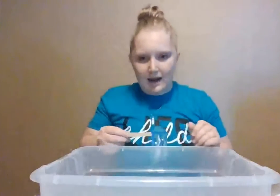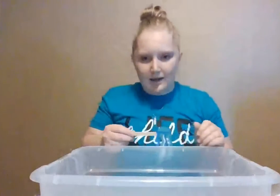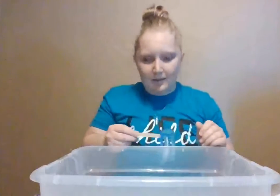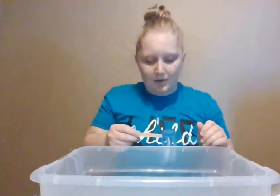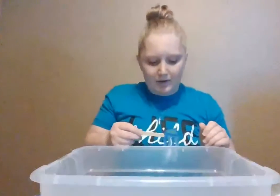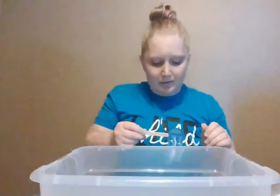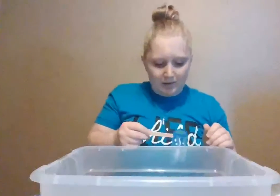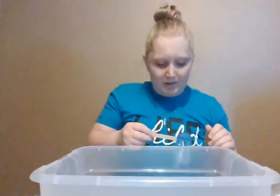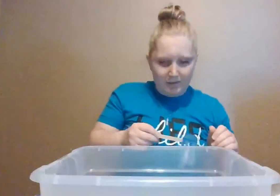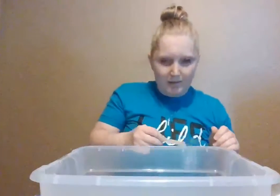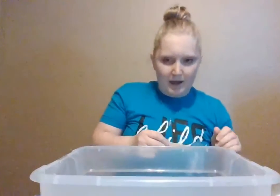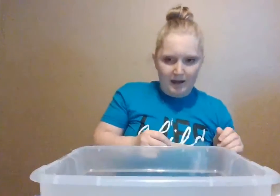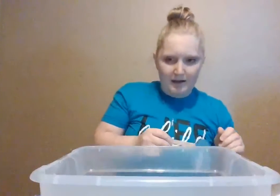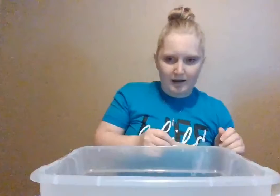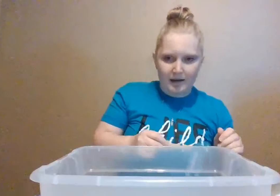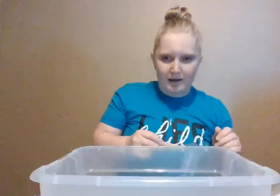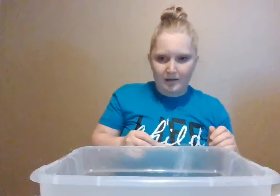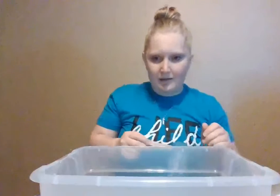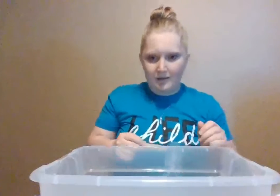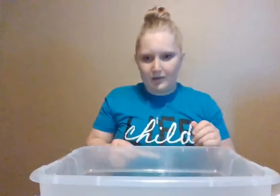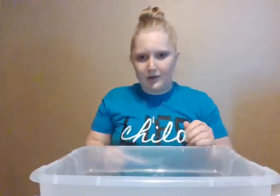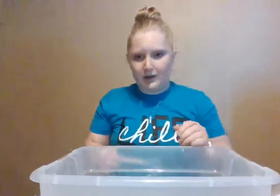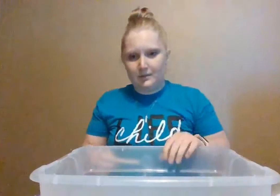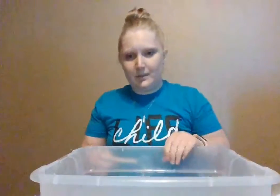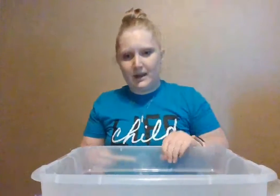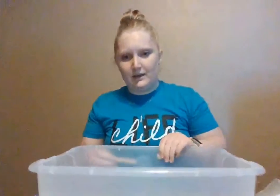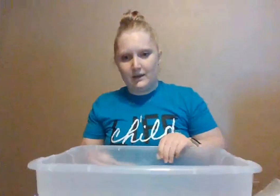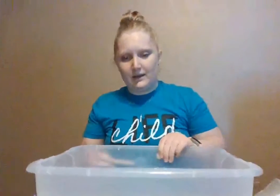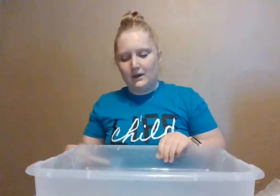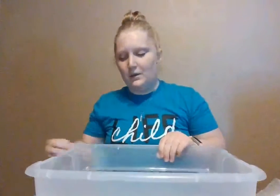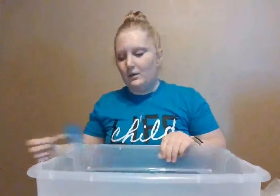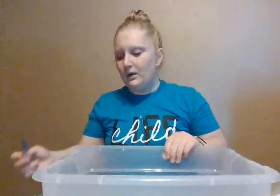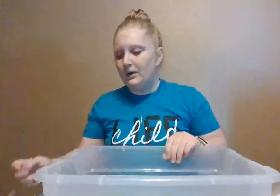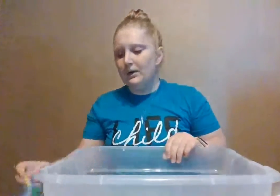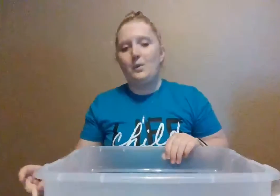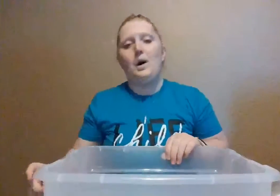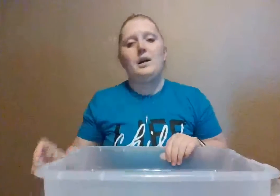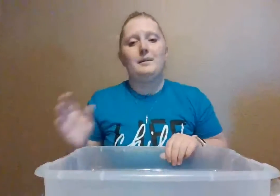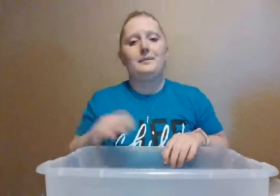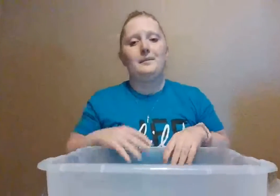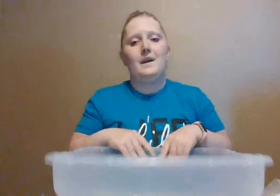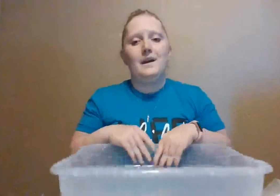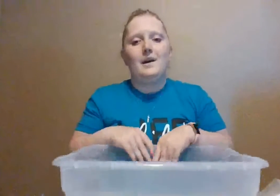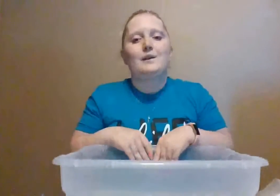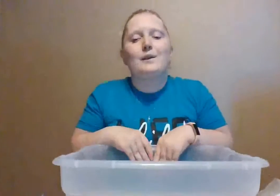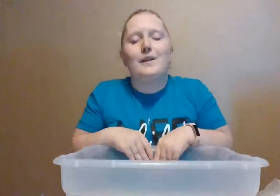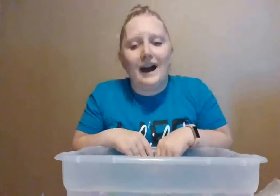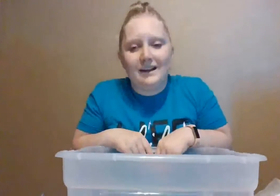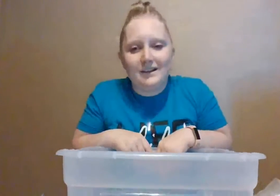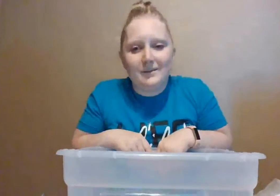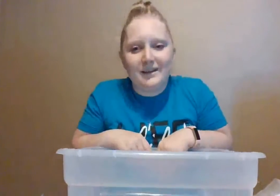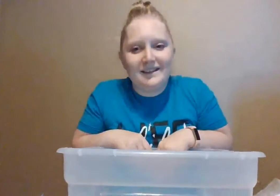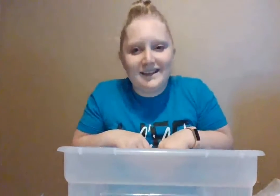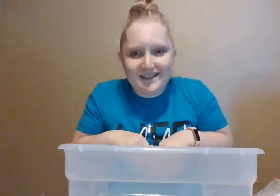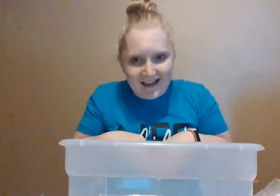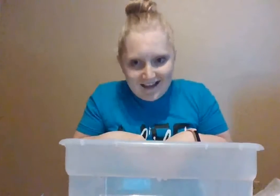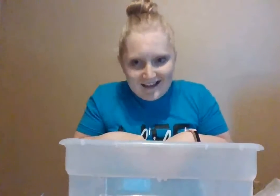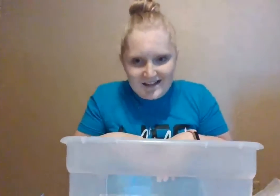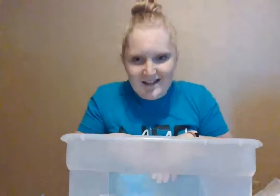I'm going to put them behind and make it look like they're going through the water. So that is going to be today's